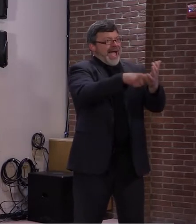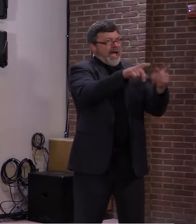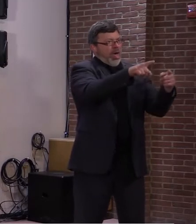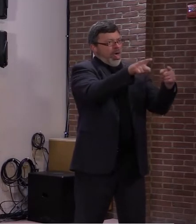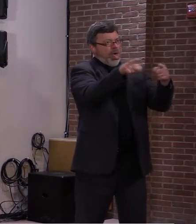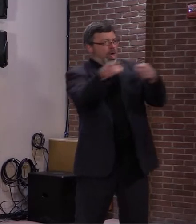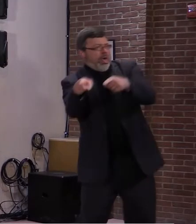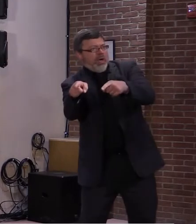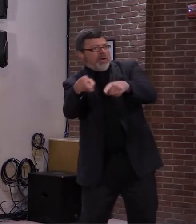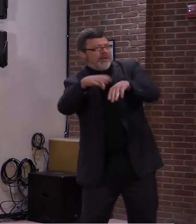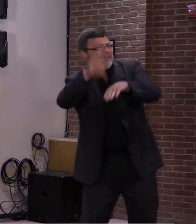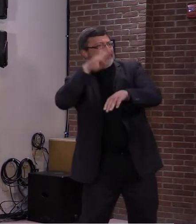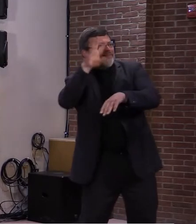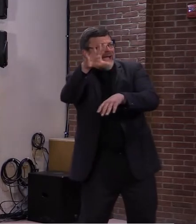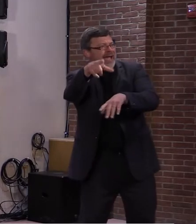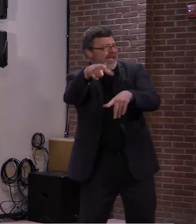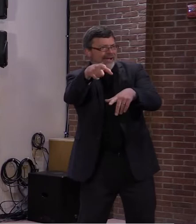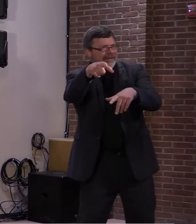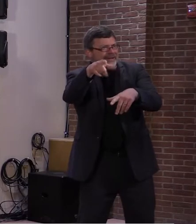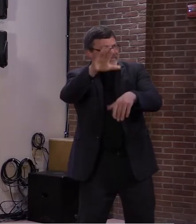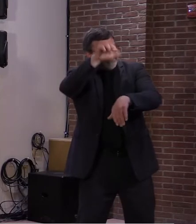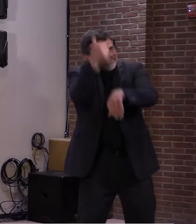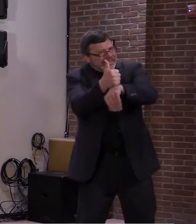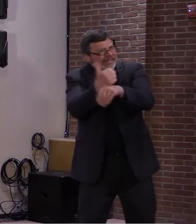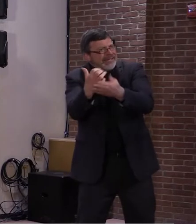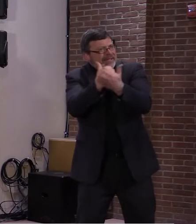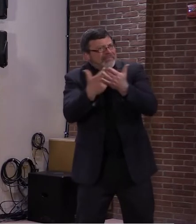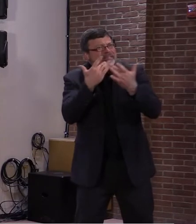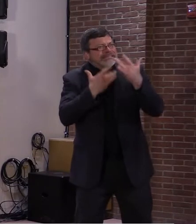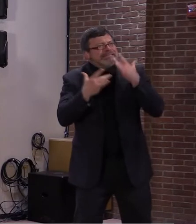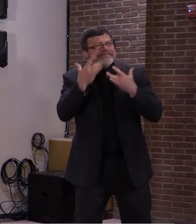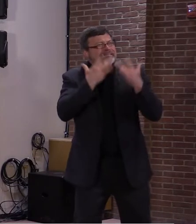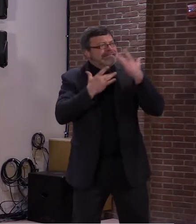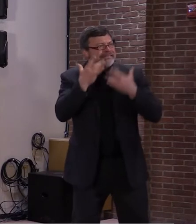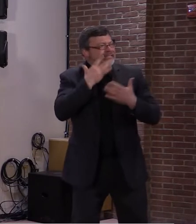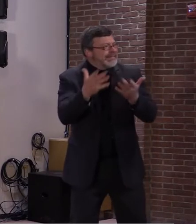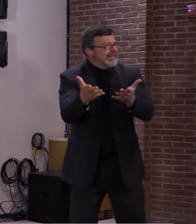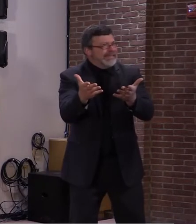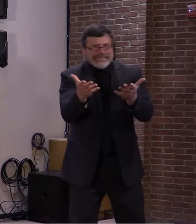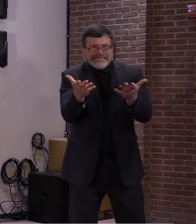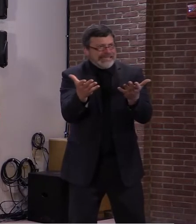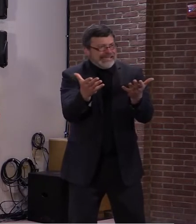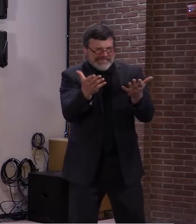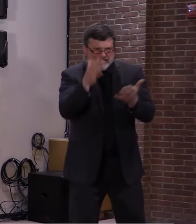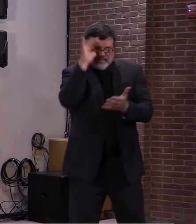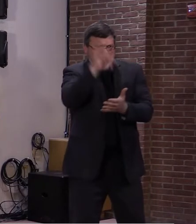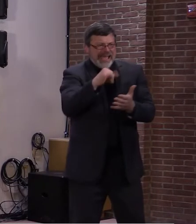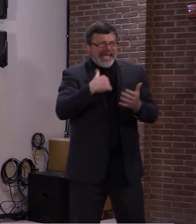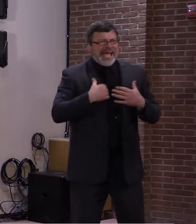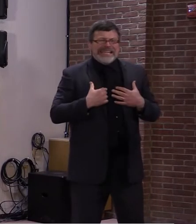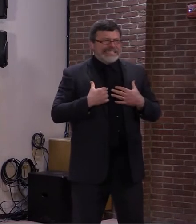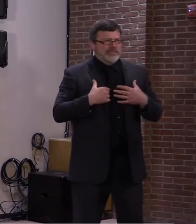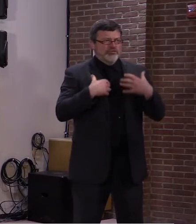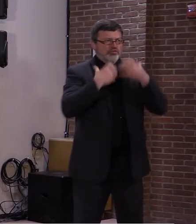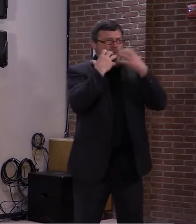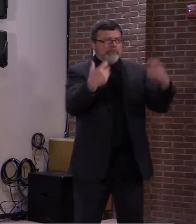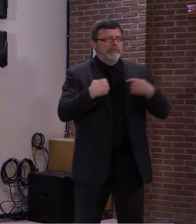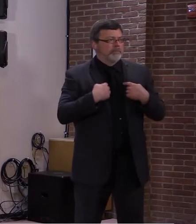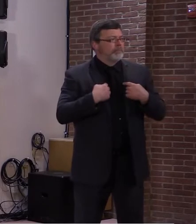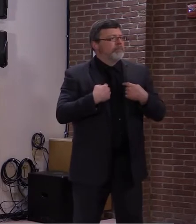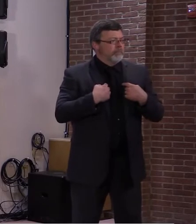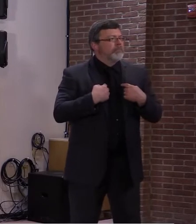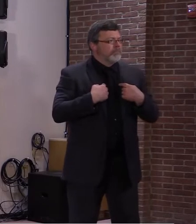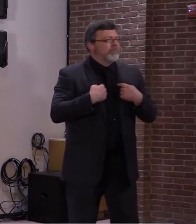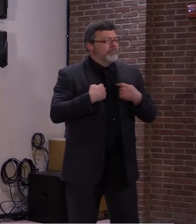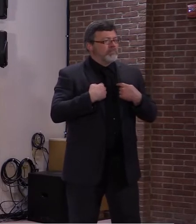nation, is being placed on more people living on fixed incomes. And there aren't enough kids in the wings